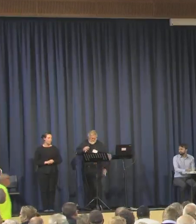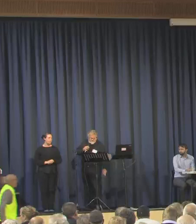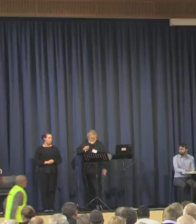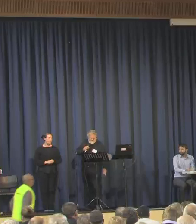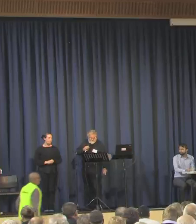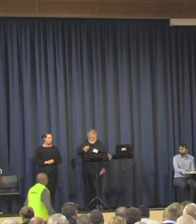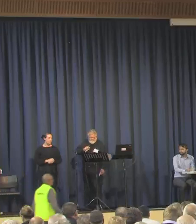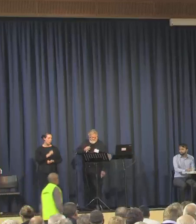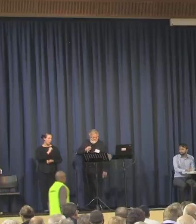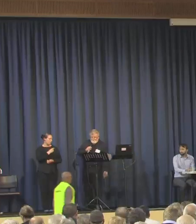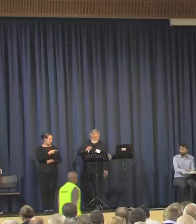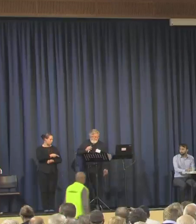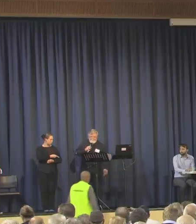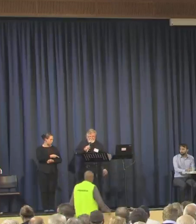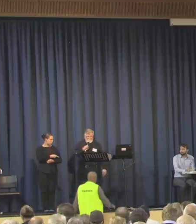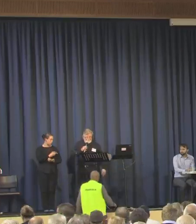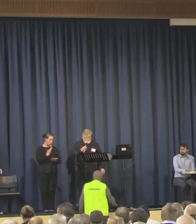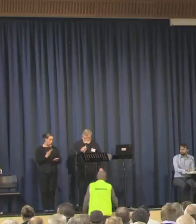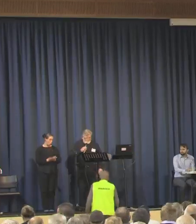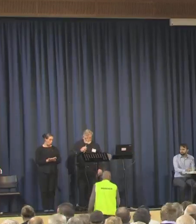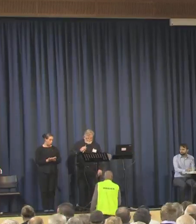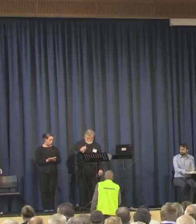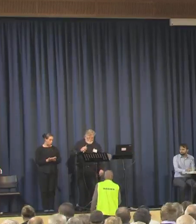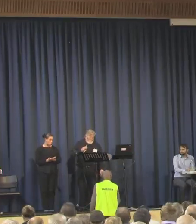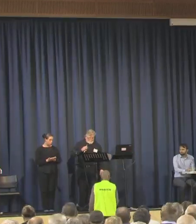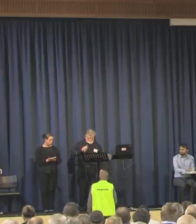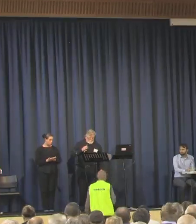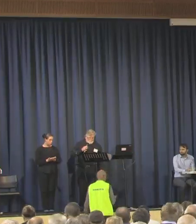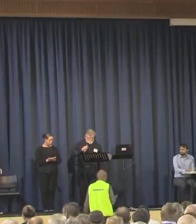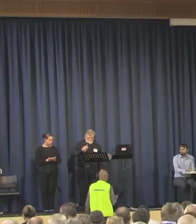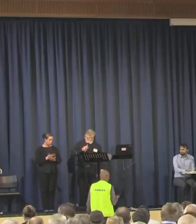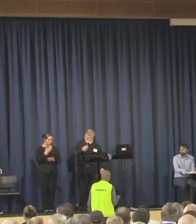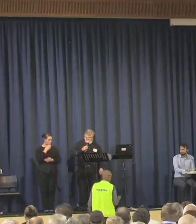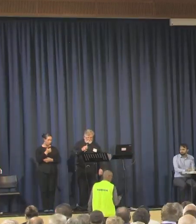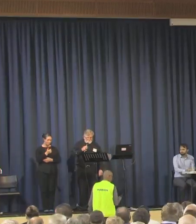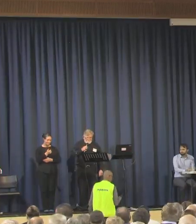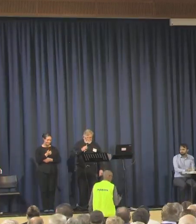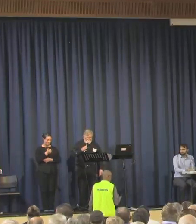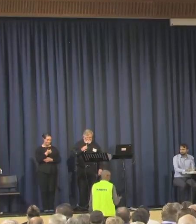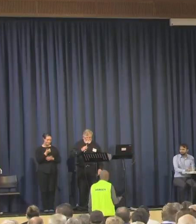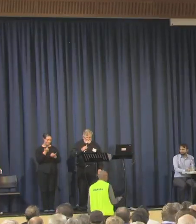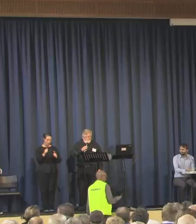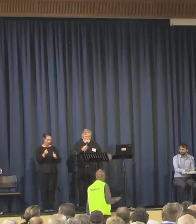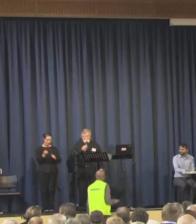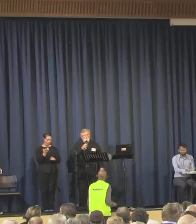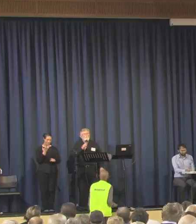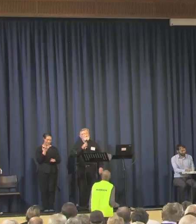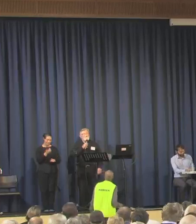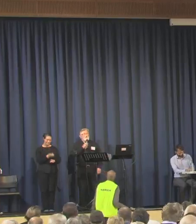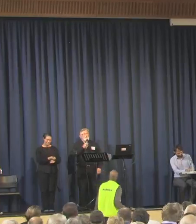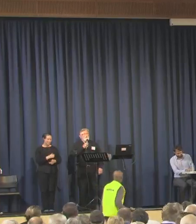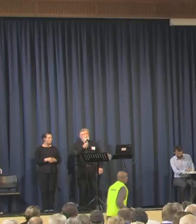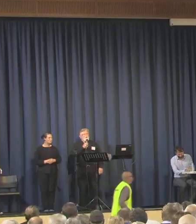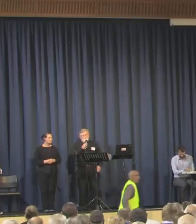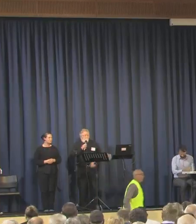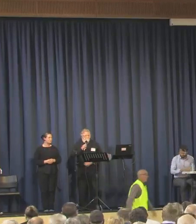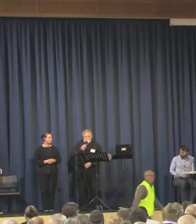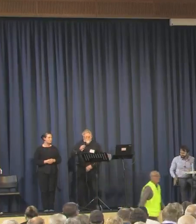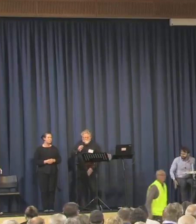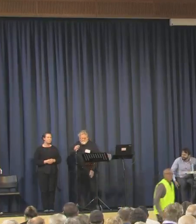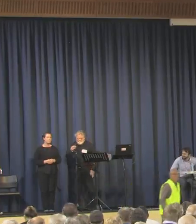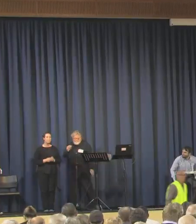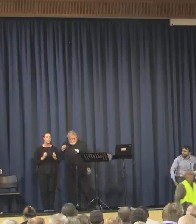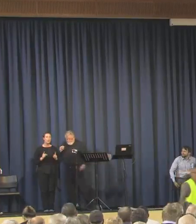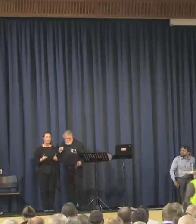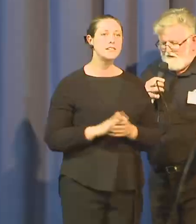There's your microphone, Andy. It will be when you slide that wee knobby up and you see the lights. There you go. Okay, we're just